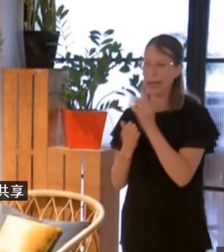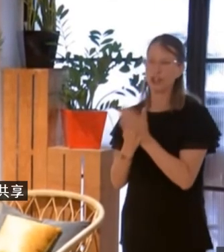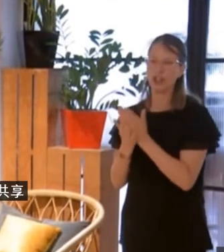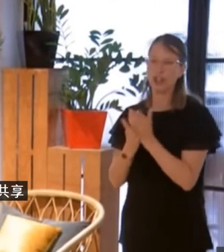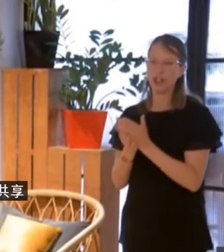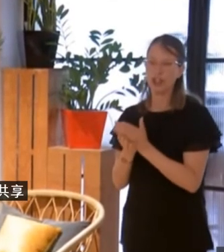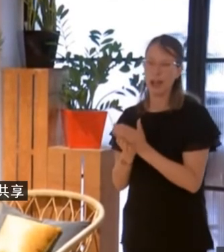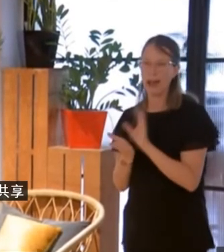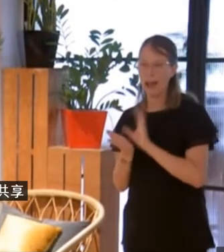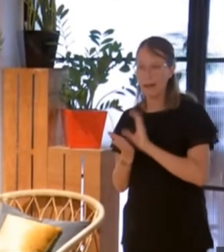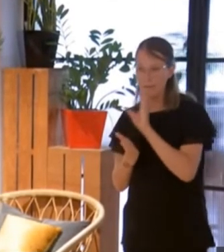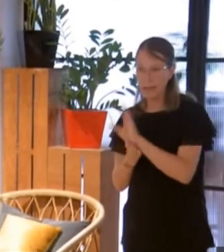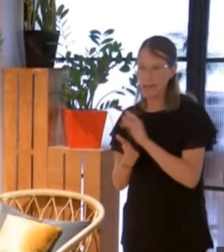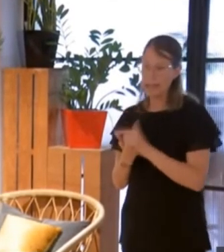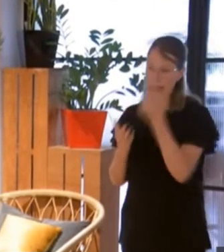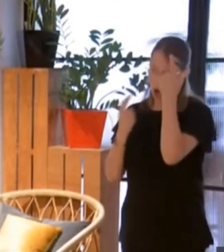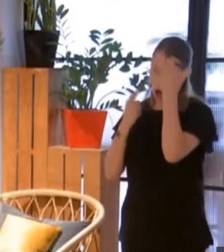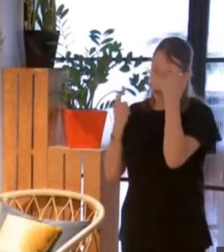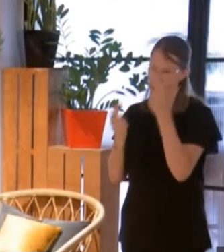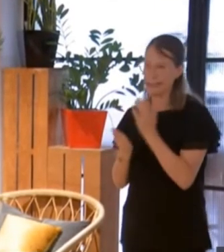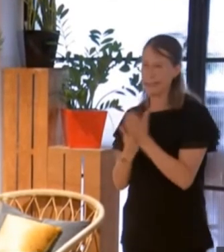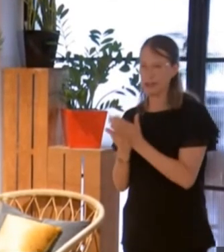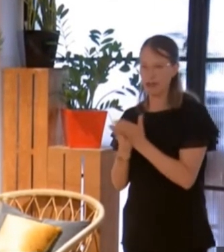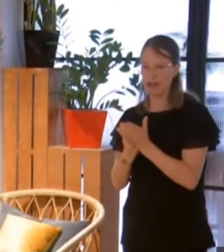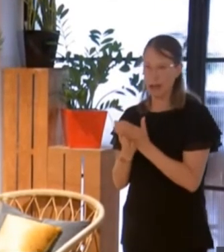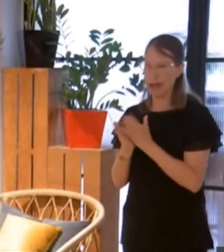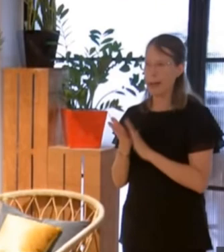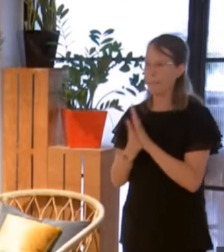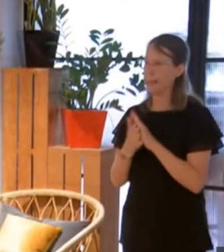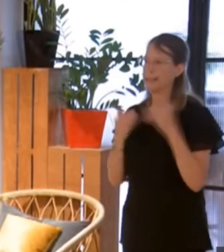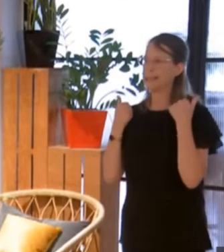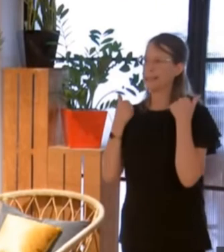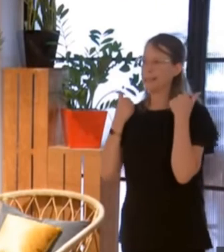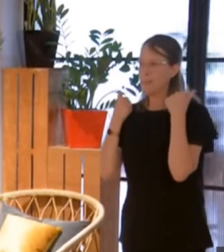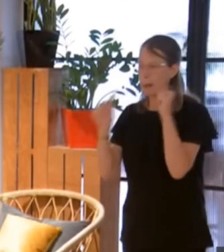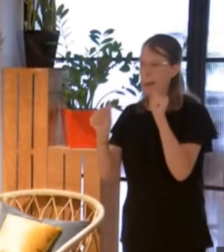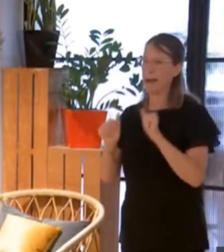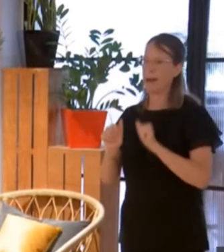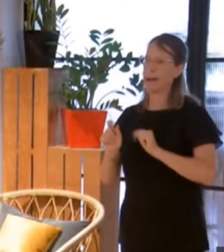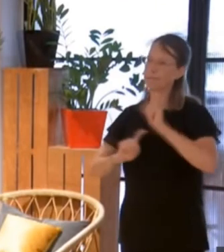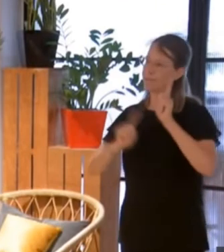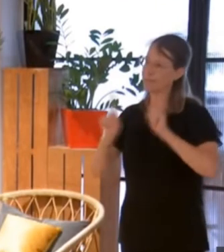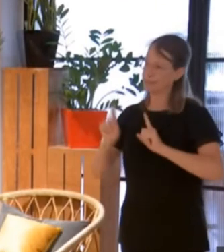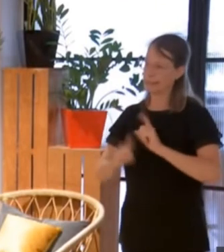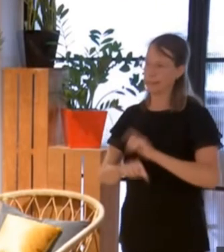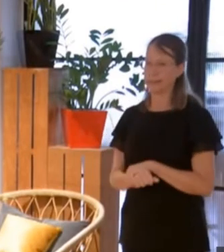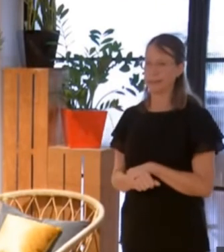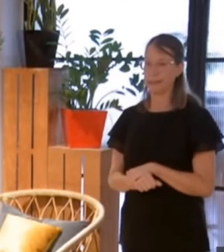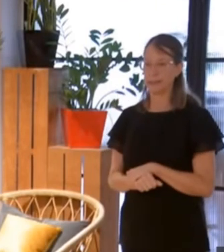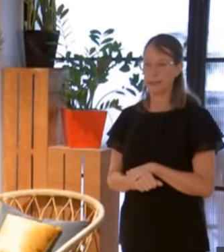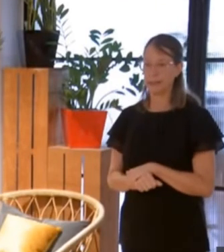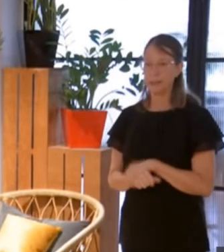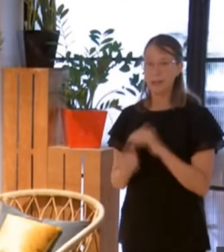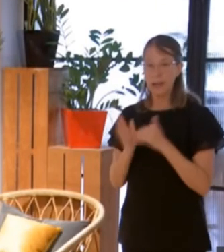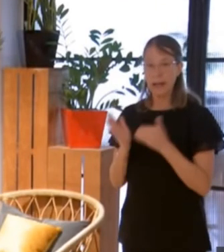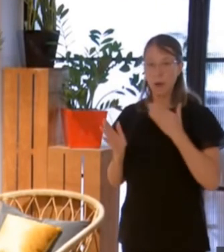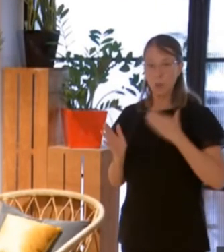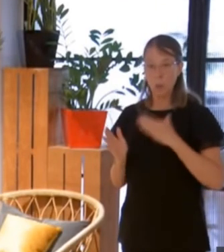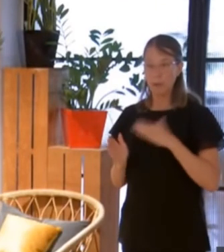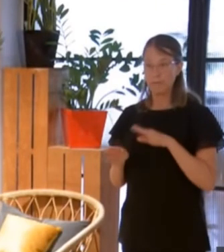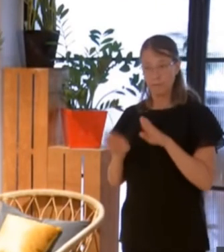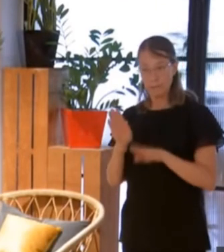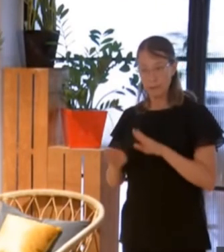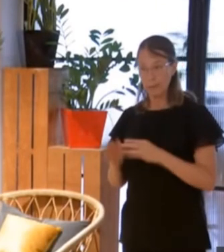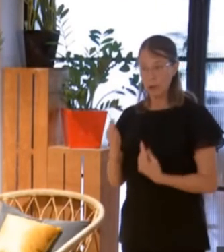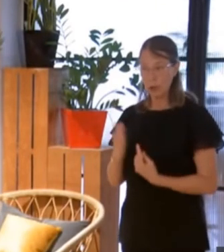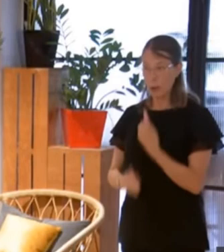innovative, sharing ideas has resulted in a booming city off the back of lockdowns. Now what we're going to see is the same thing happen